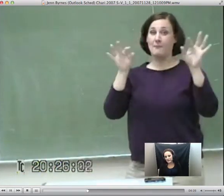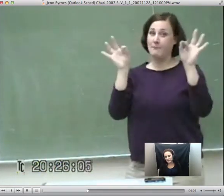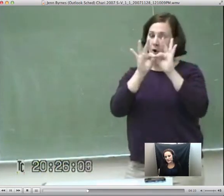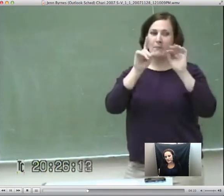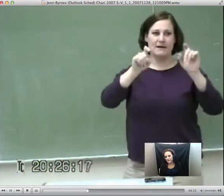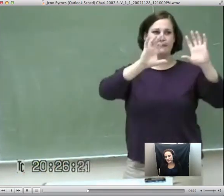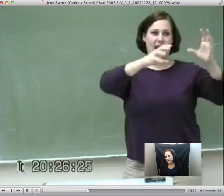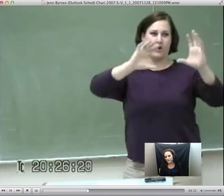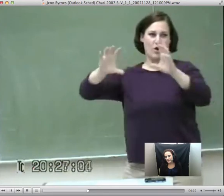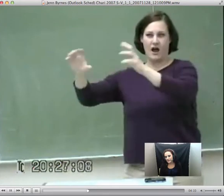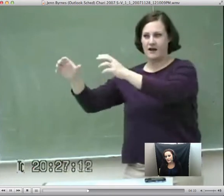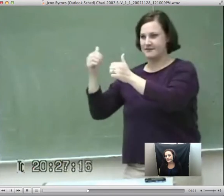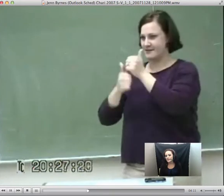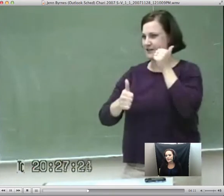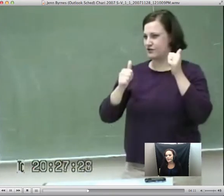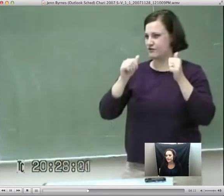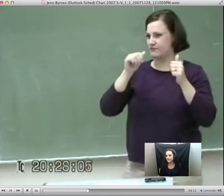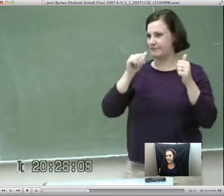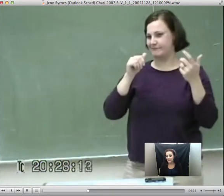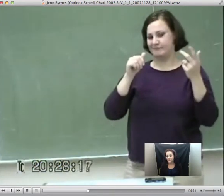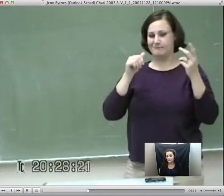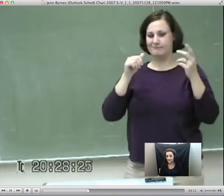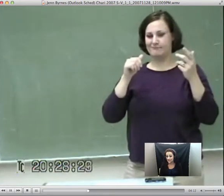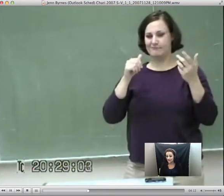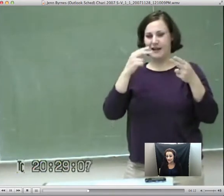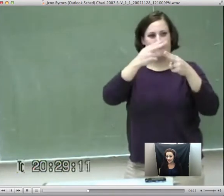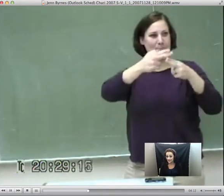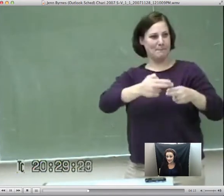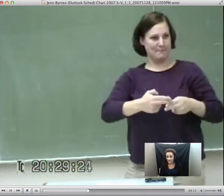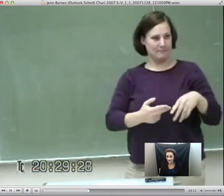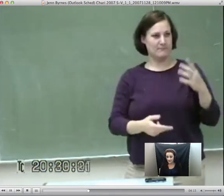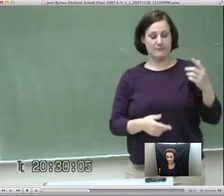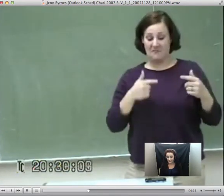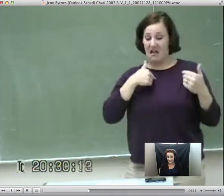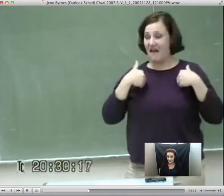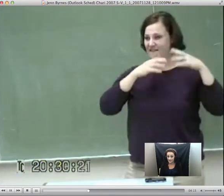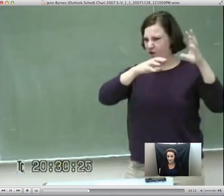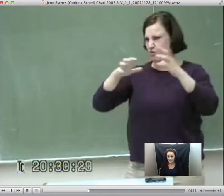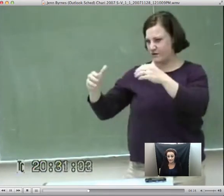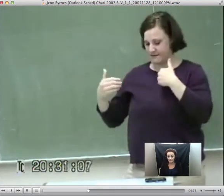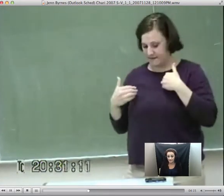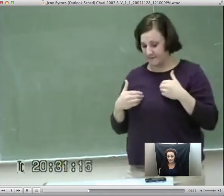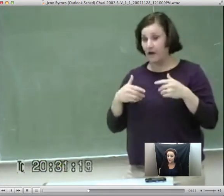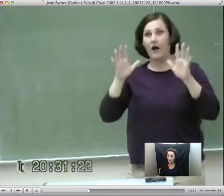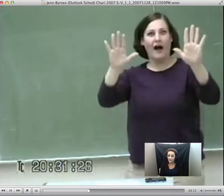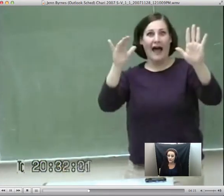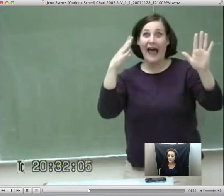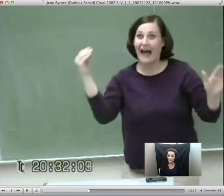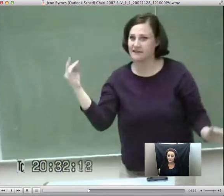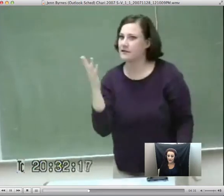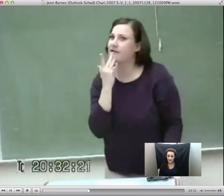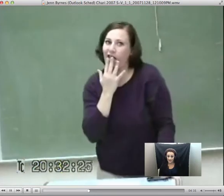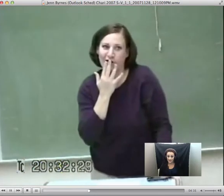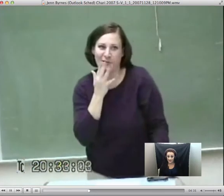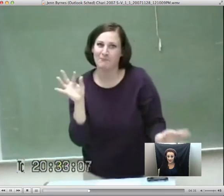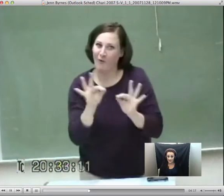So, it's really important to have things categorized with names. So I have a lot of different categories,